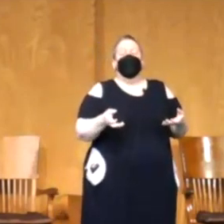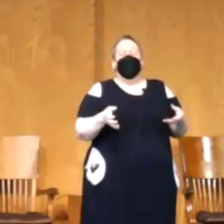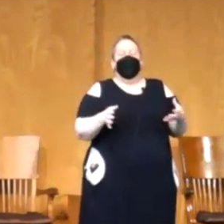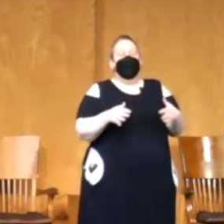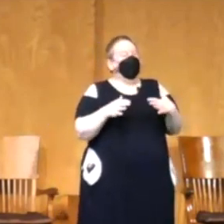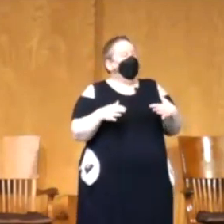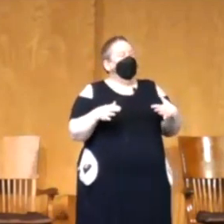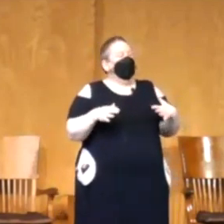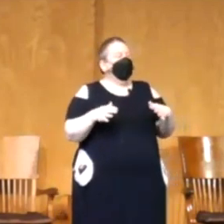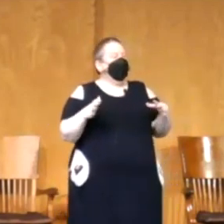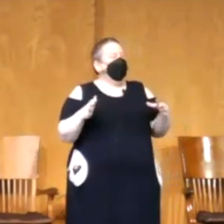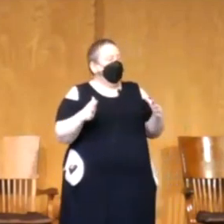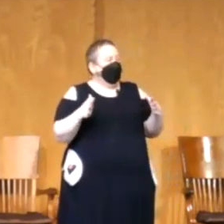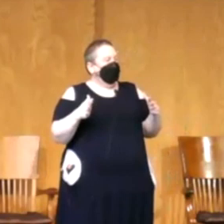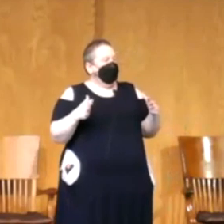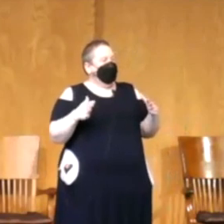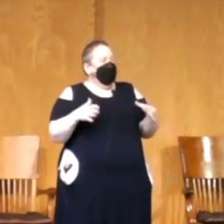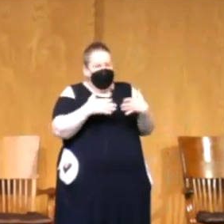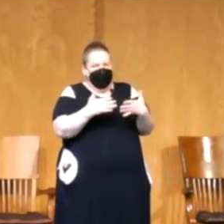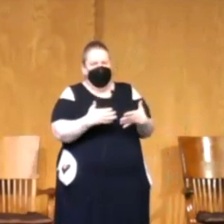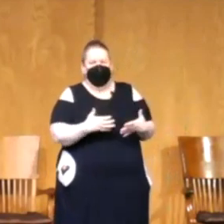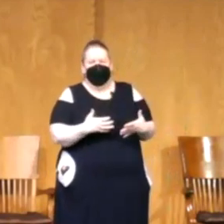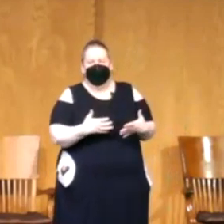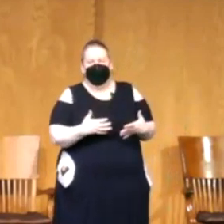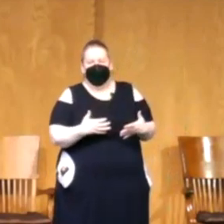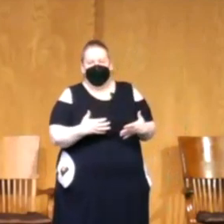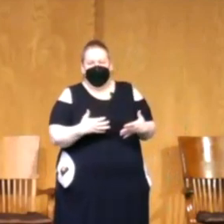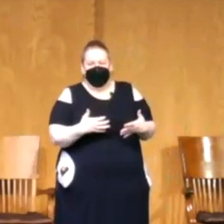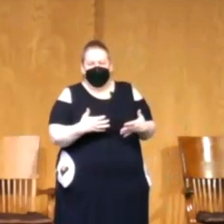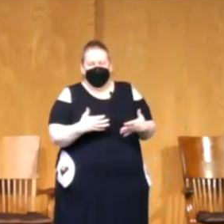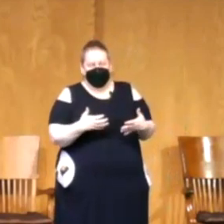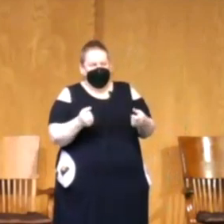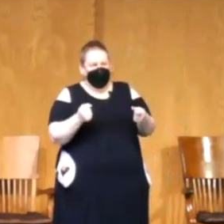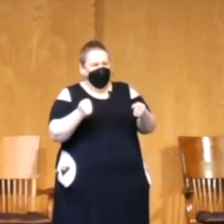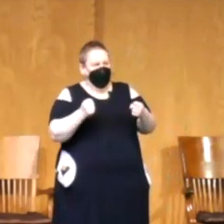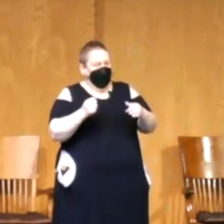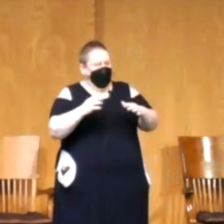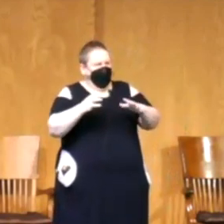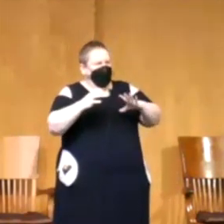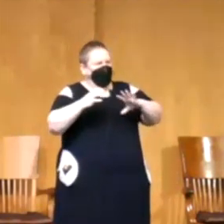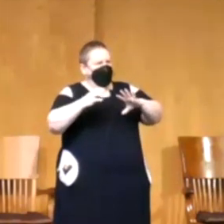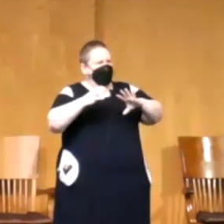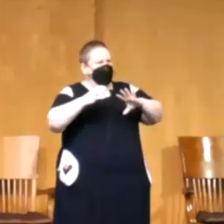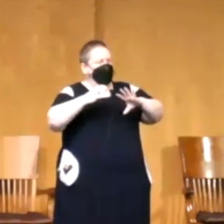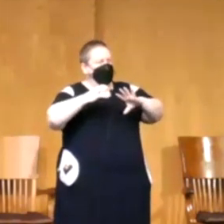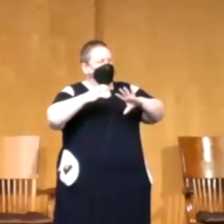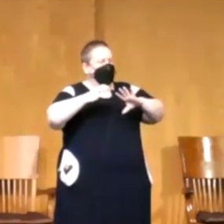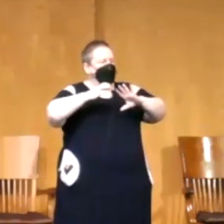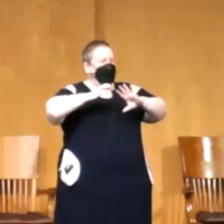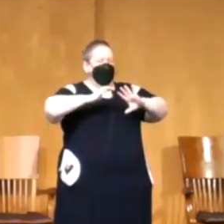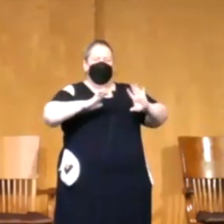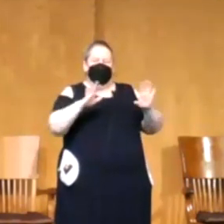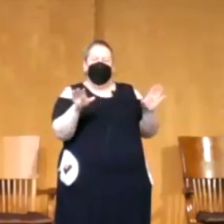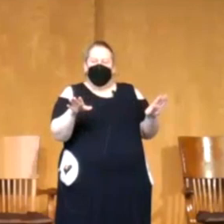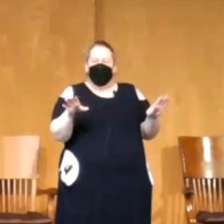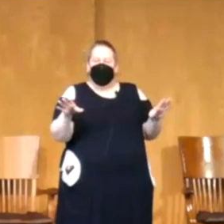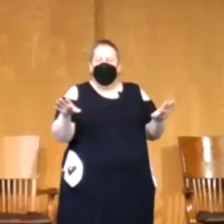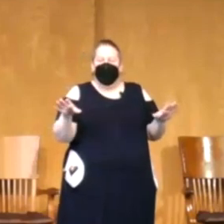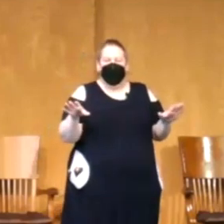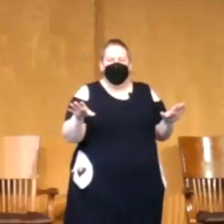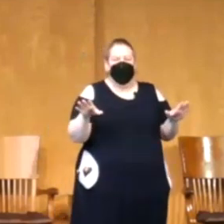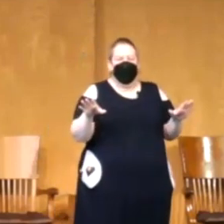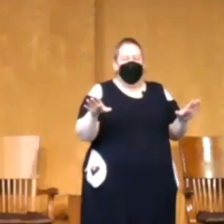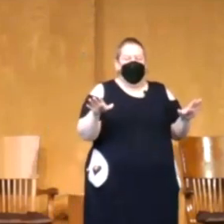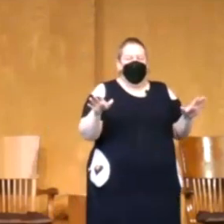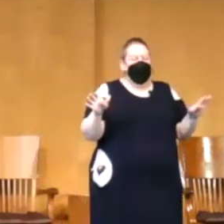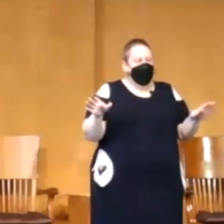Unitarian Universalist starting point? Okay. And, you know, as I thought about